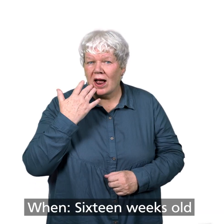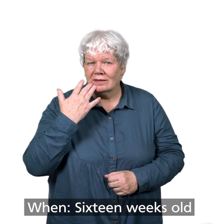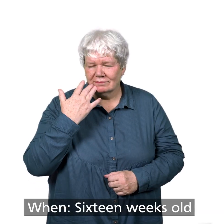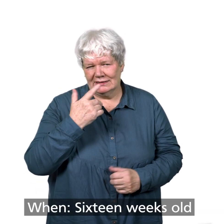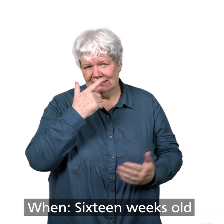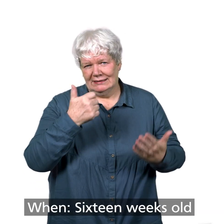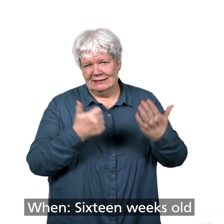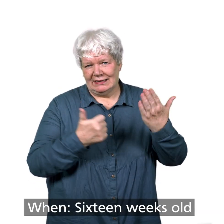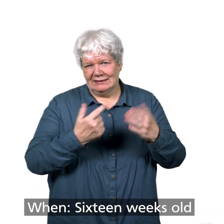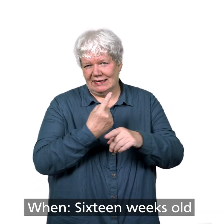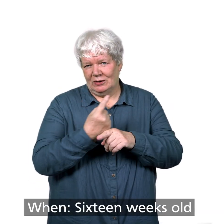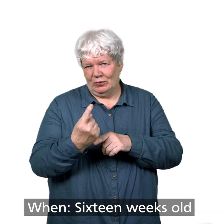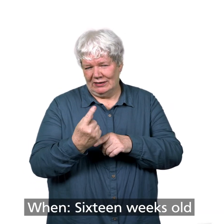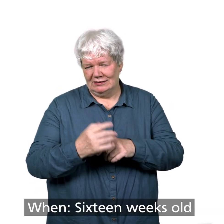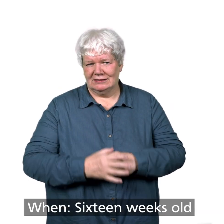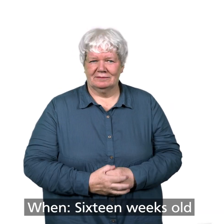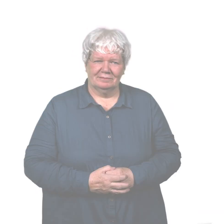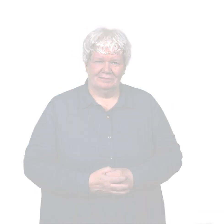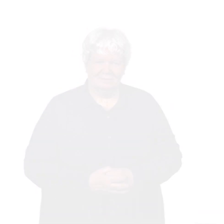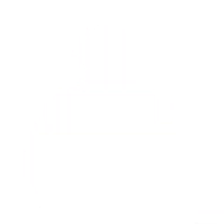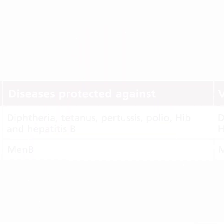When? 16 weeks old.